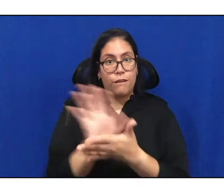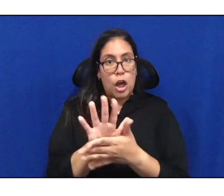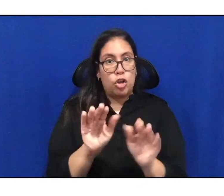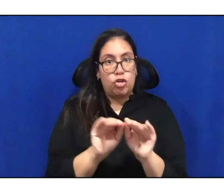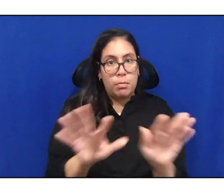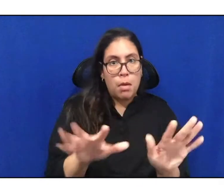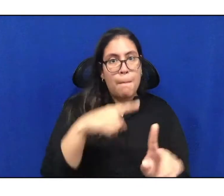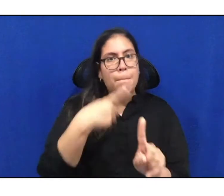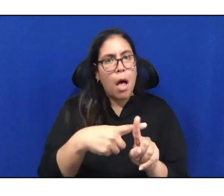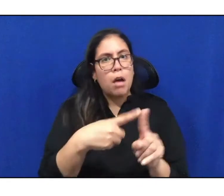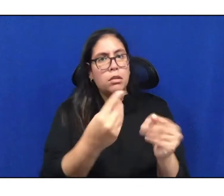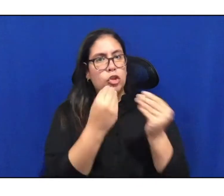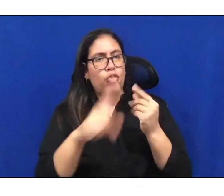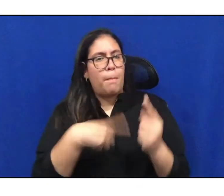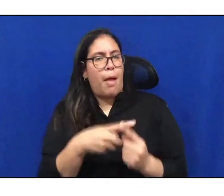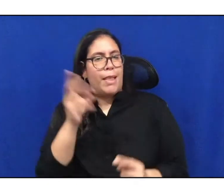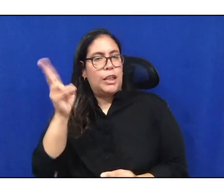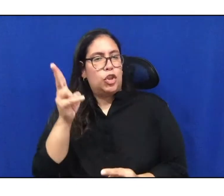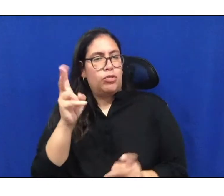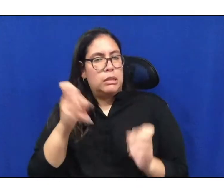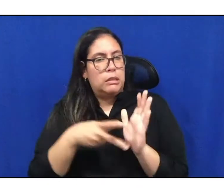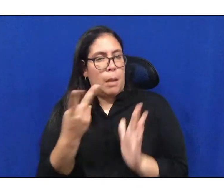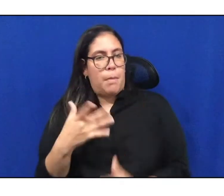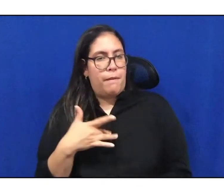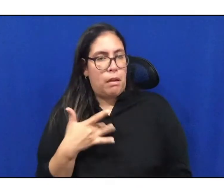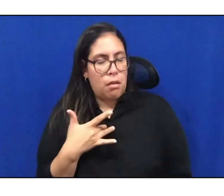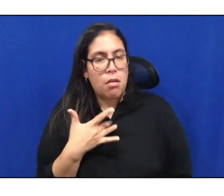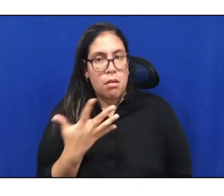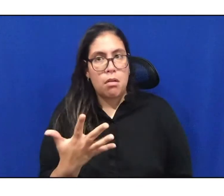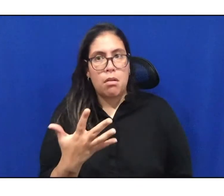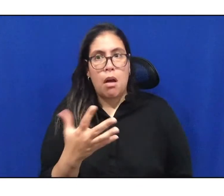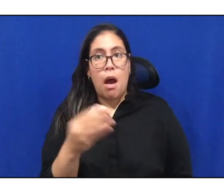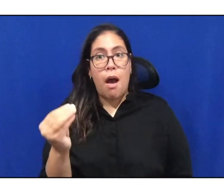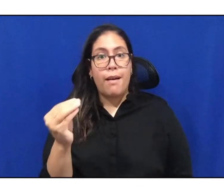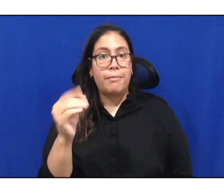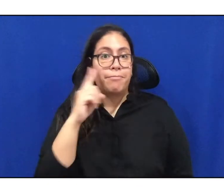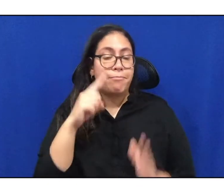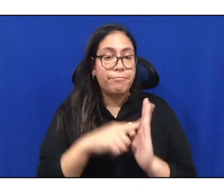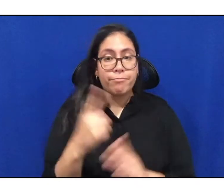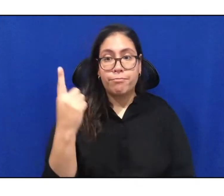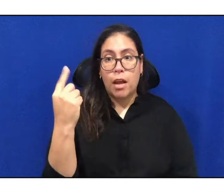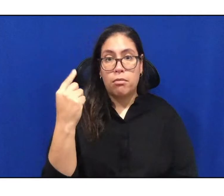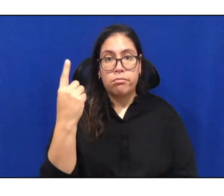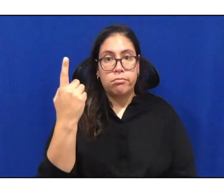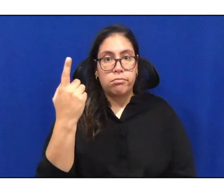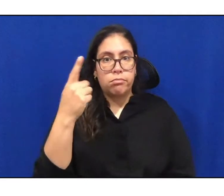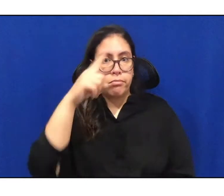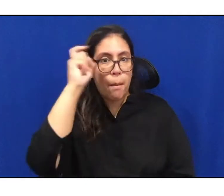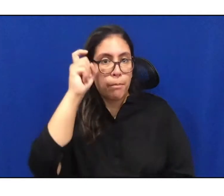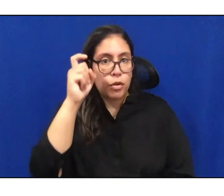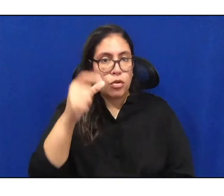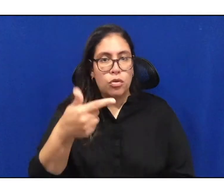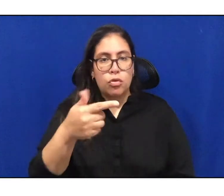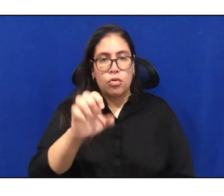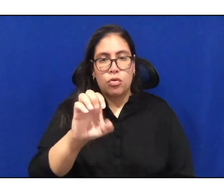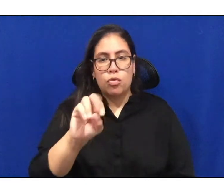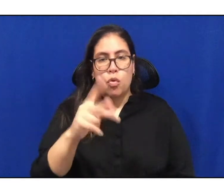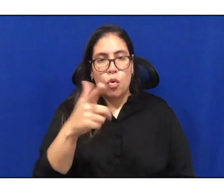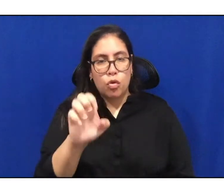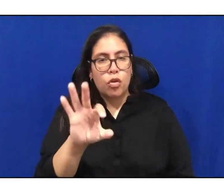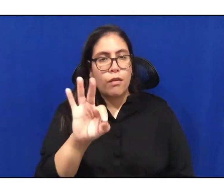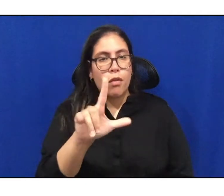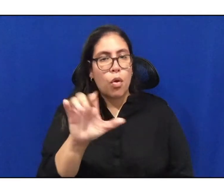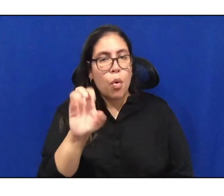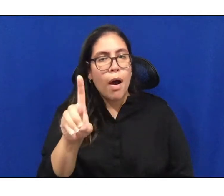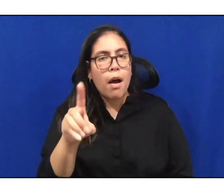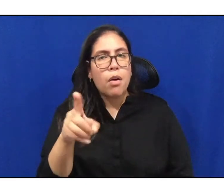think we often experience with last summer, say George Floyd, we're experiencing other traumas, familiar